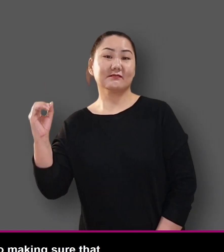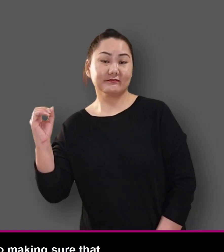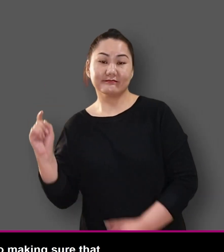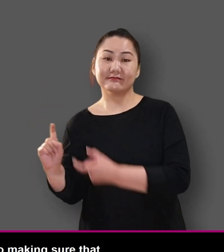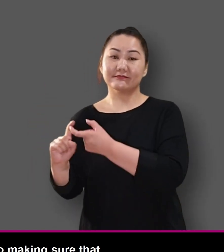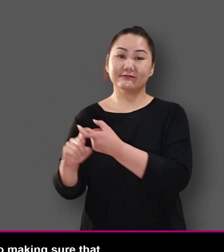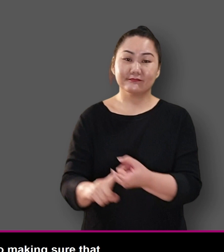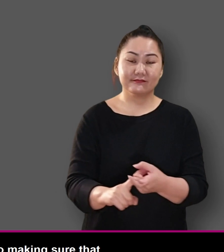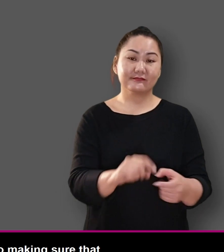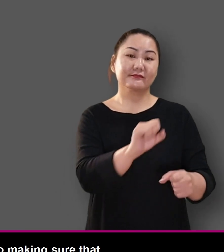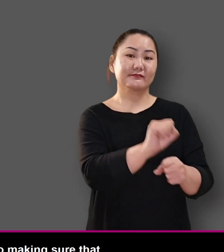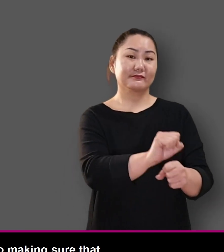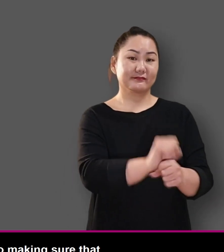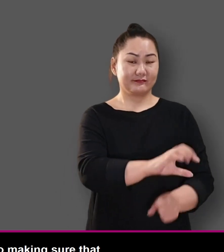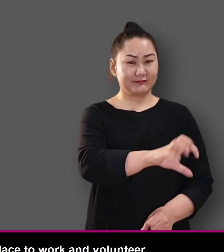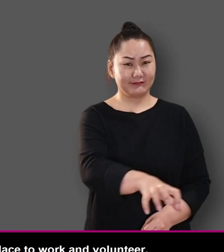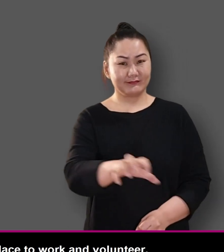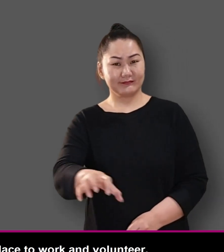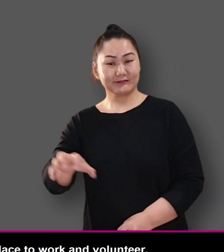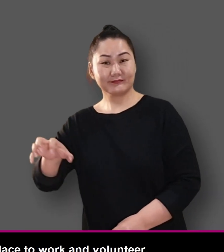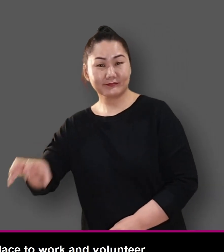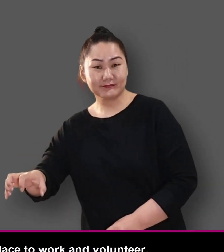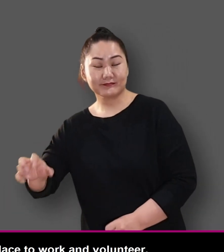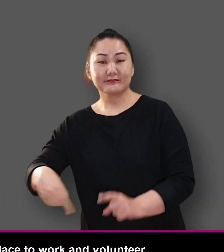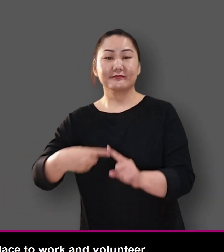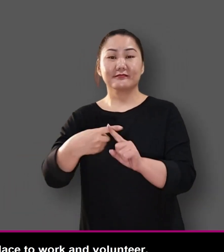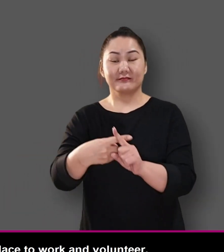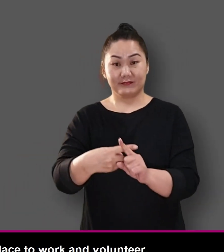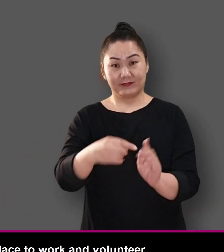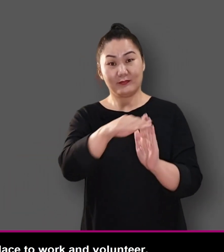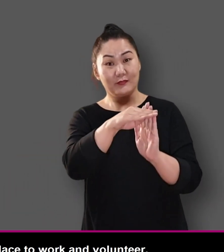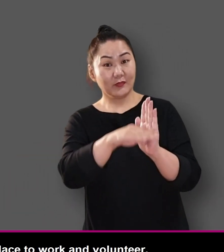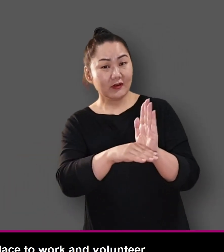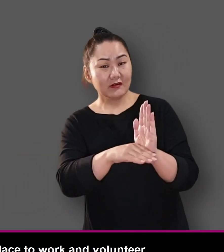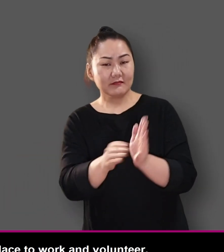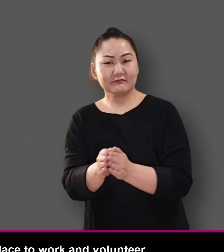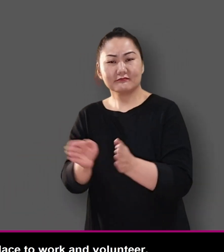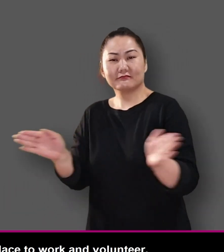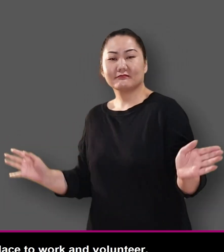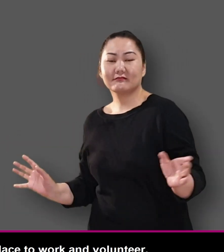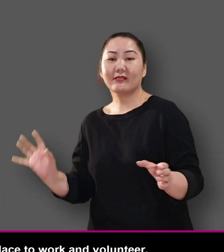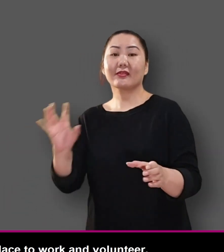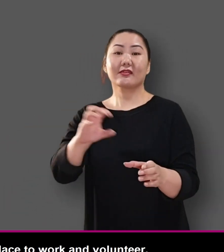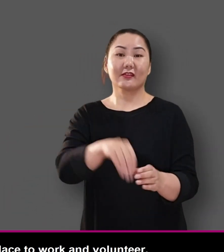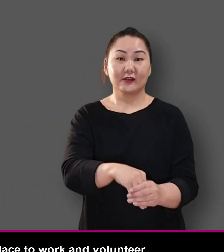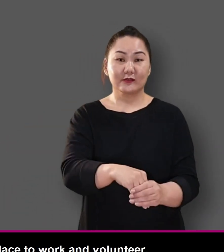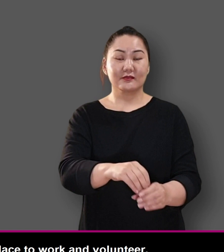We commit to making sure that VSO is an inclusive place to work and volunteer.